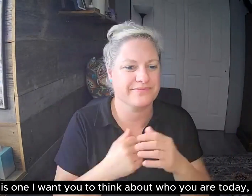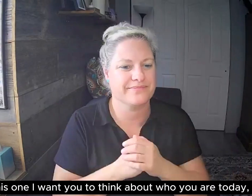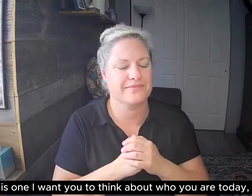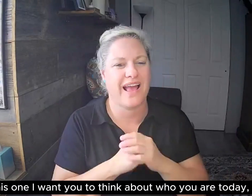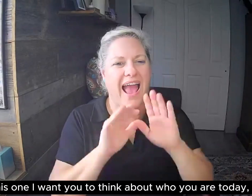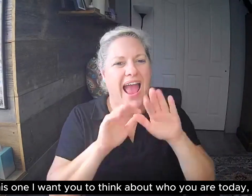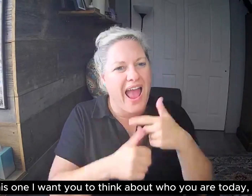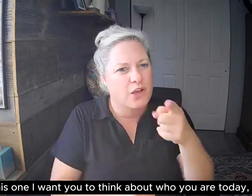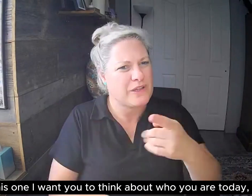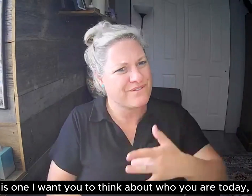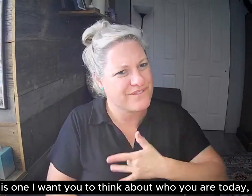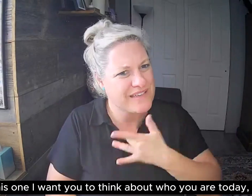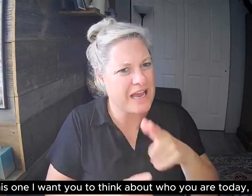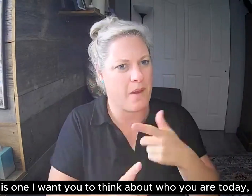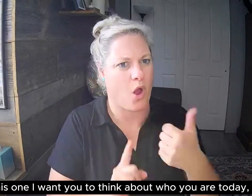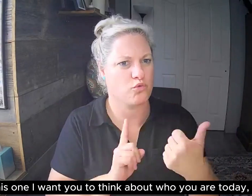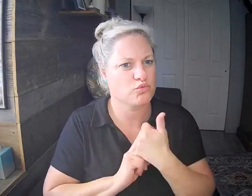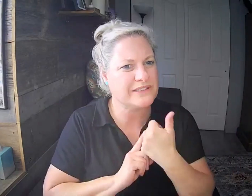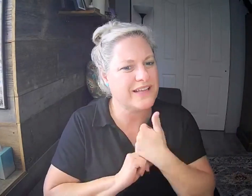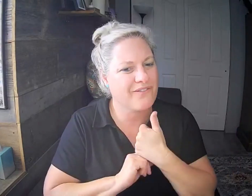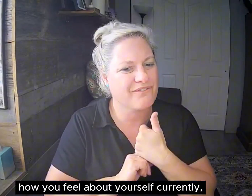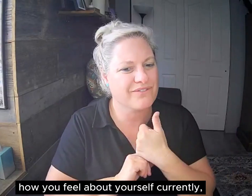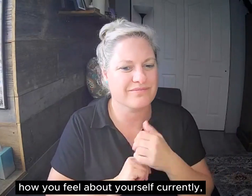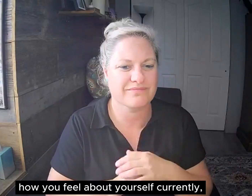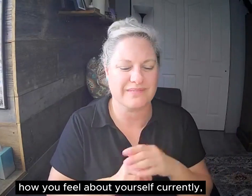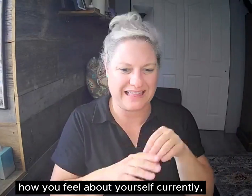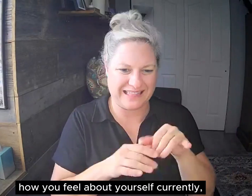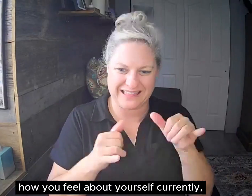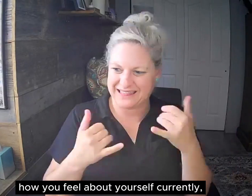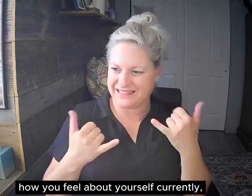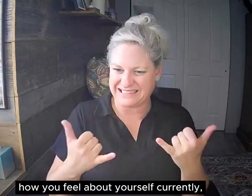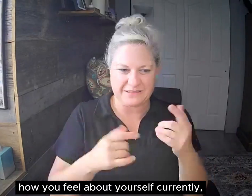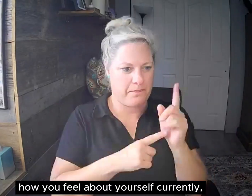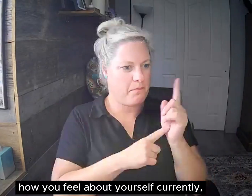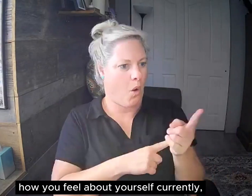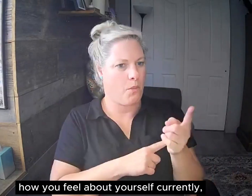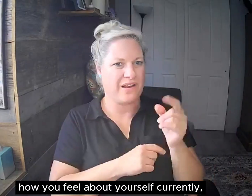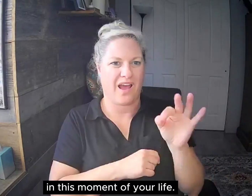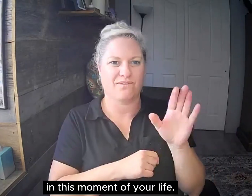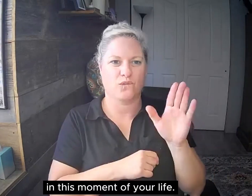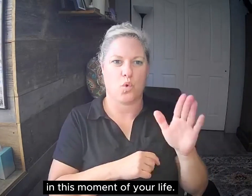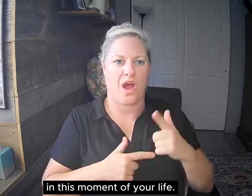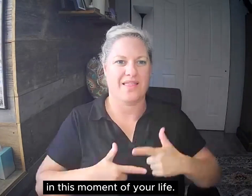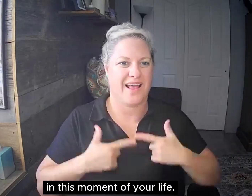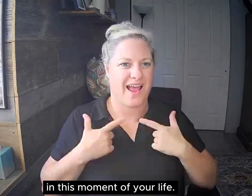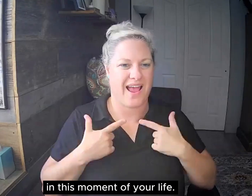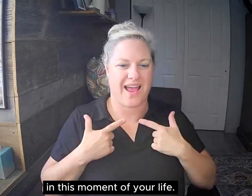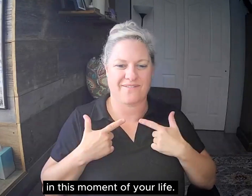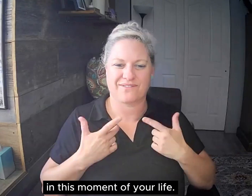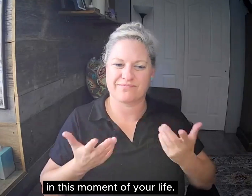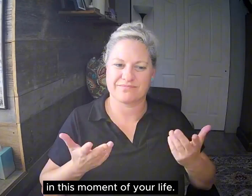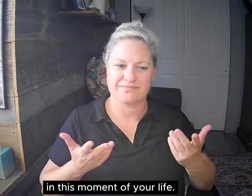you to think about who you are today, how you feel about yourself currently in this moment of your life.